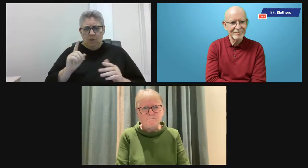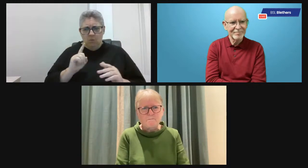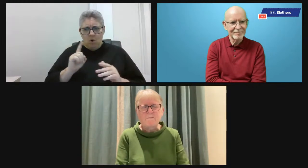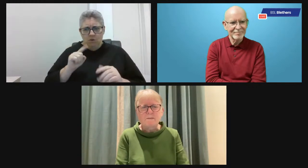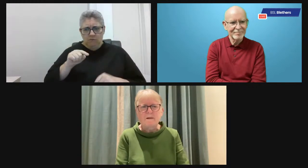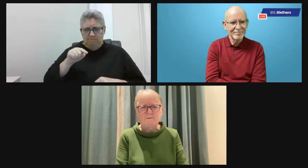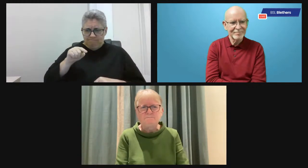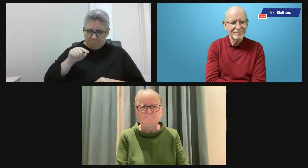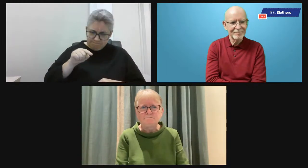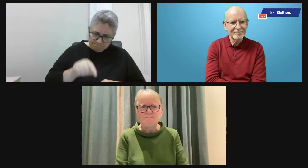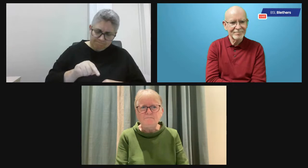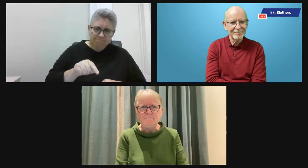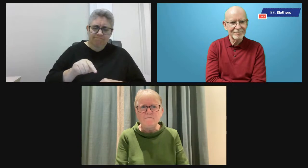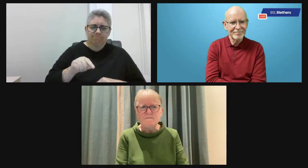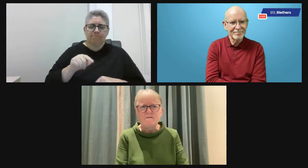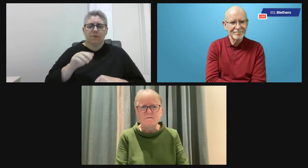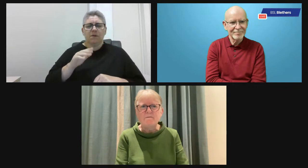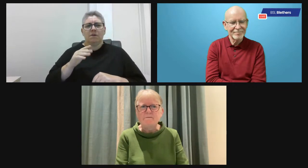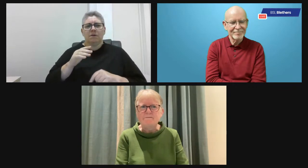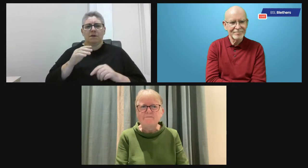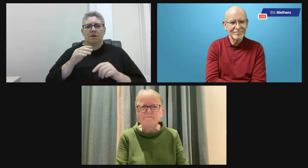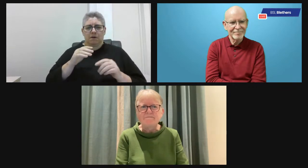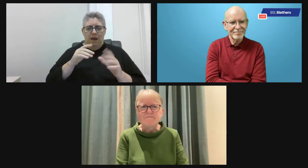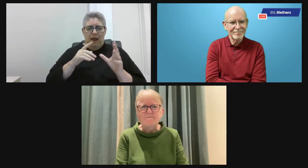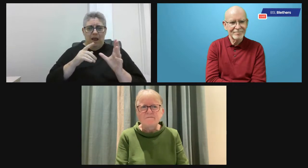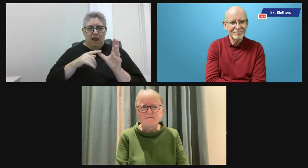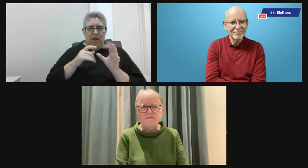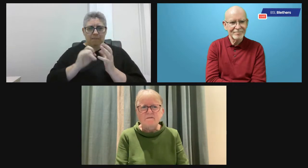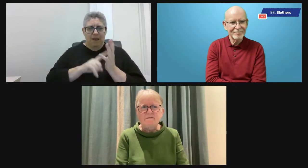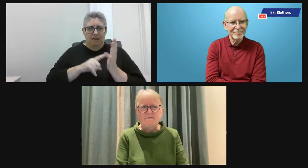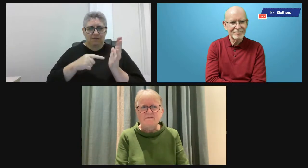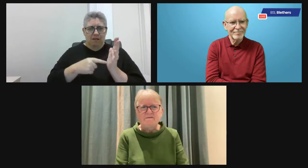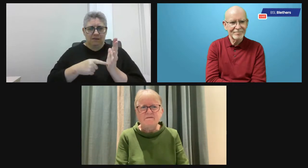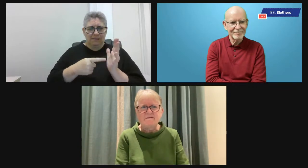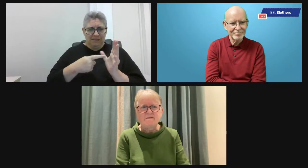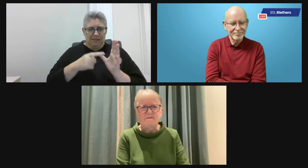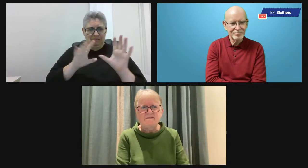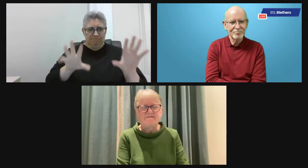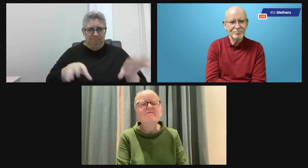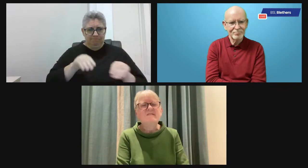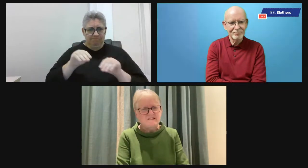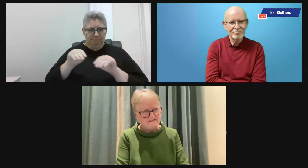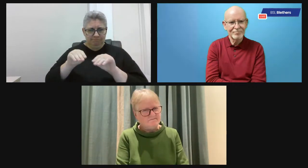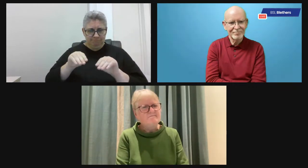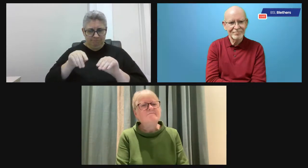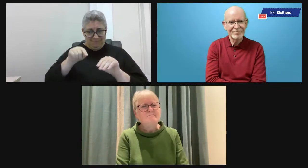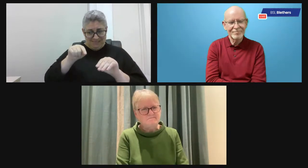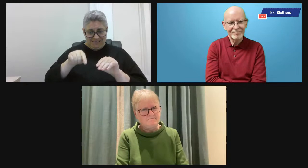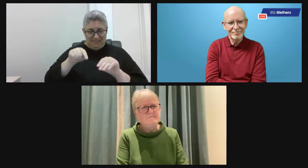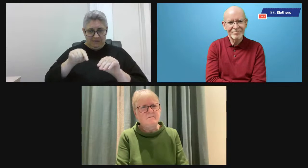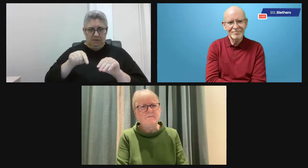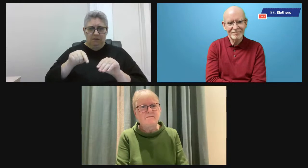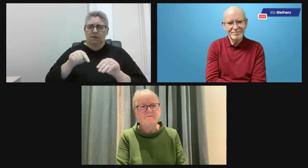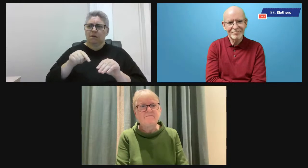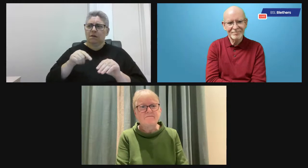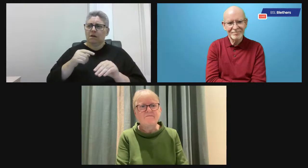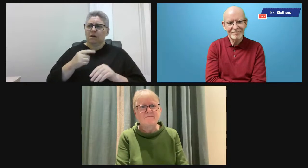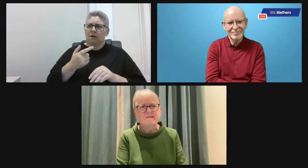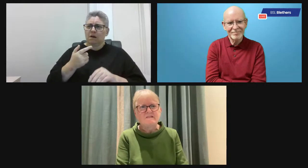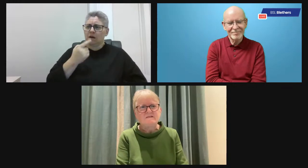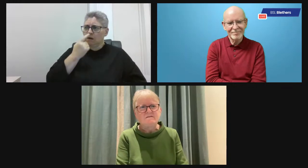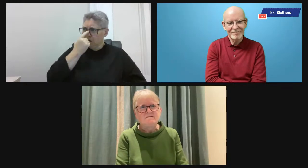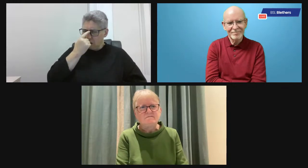what's happened. So tonight, what we want to really talk about, amongst other things, is actually the association as a